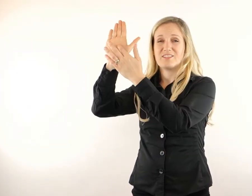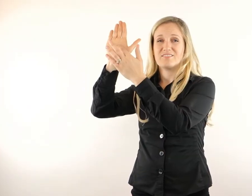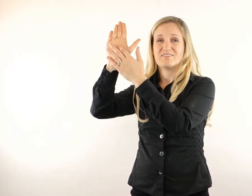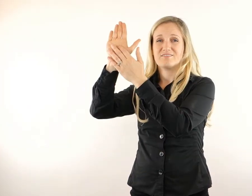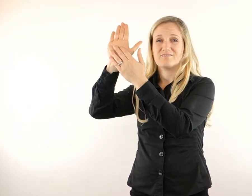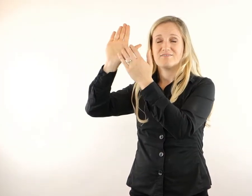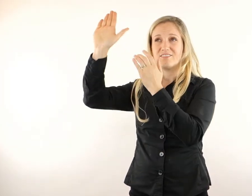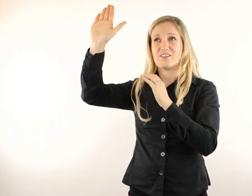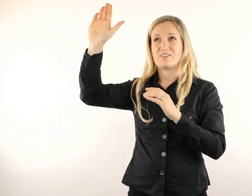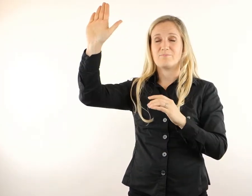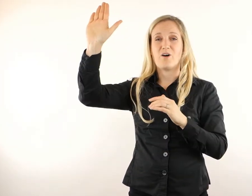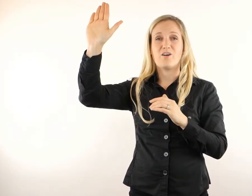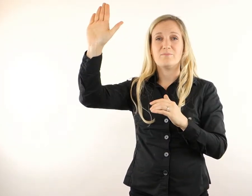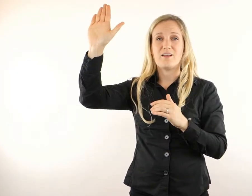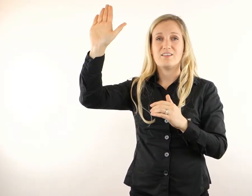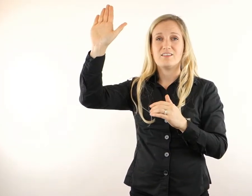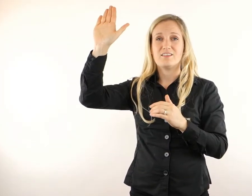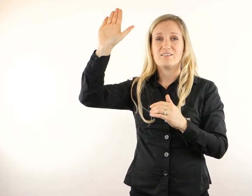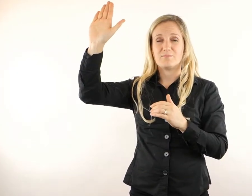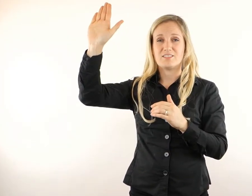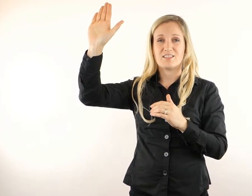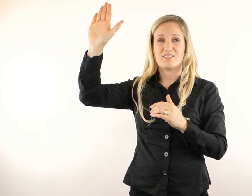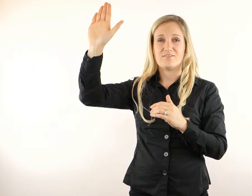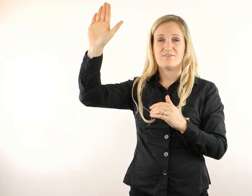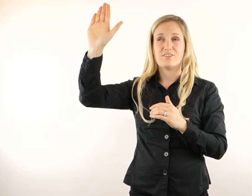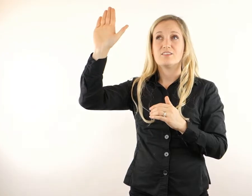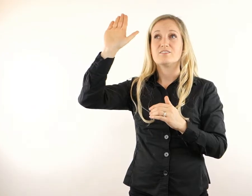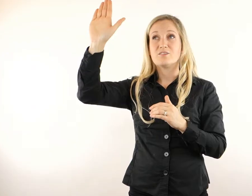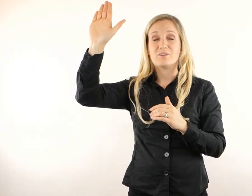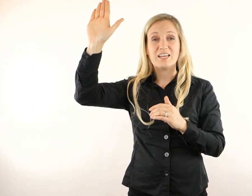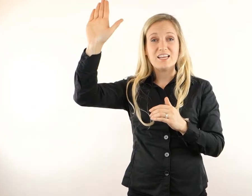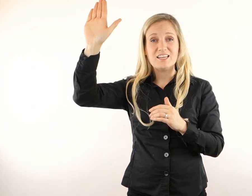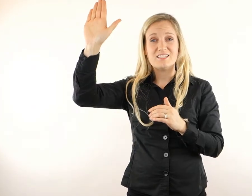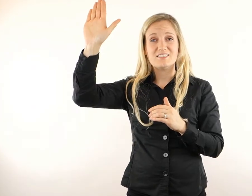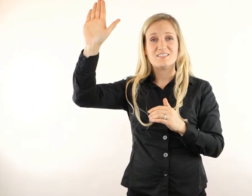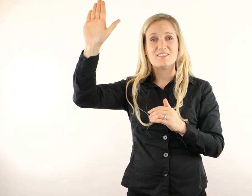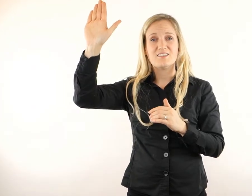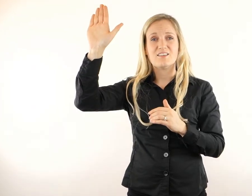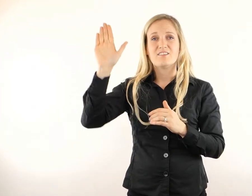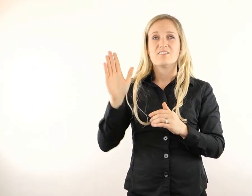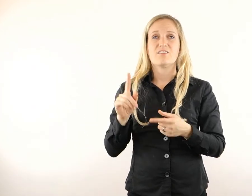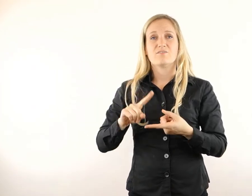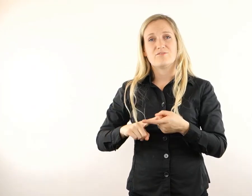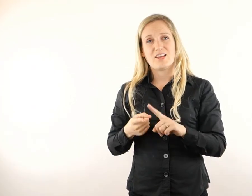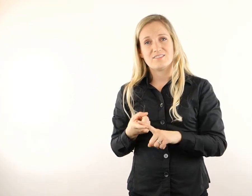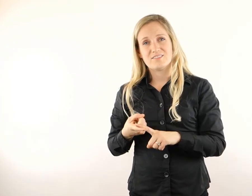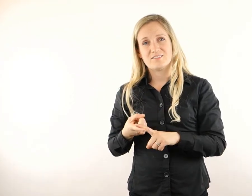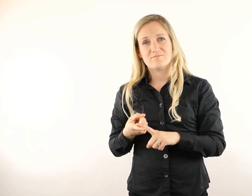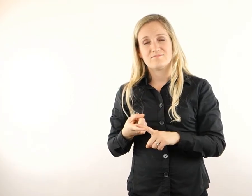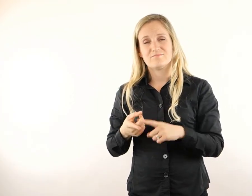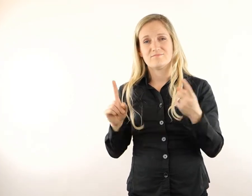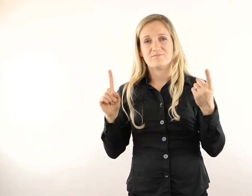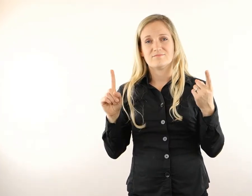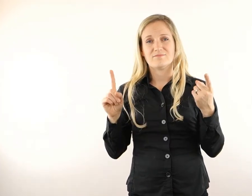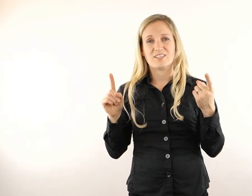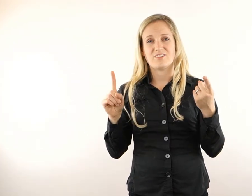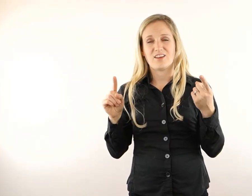doing the palm possessive. So his friends, again, you